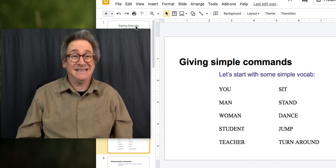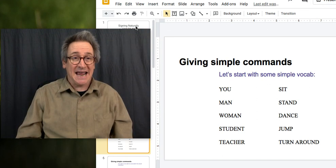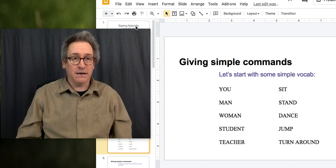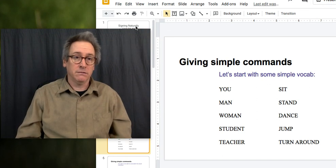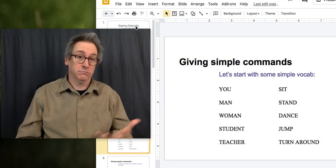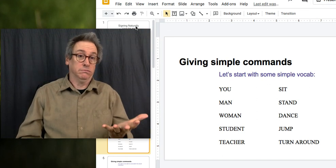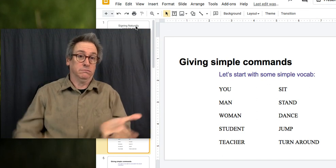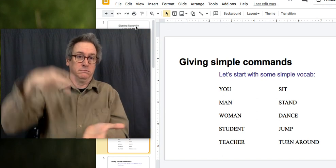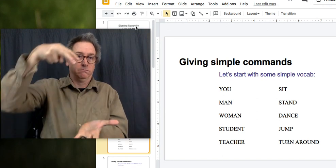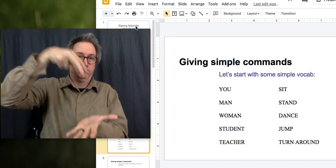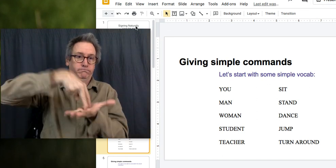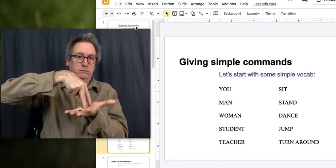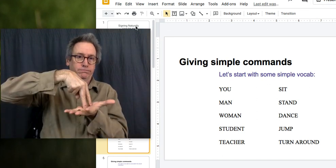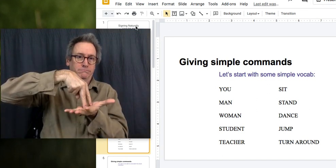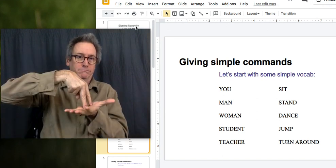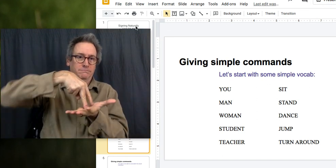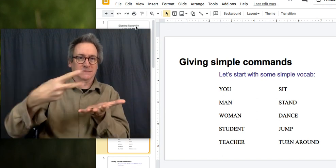Stand,